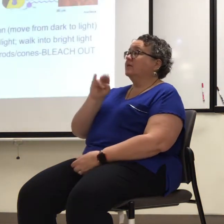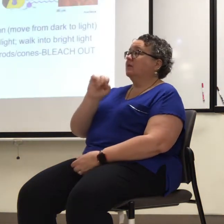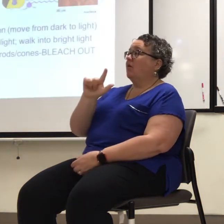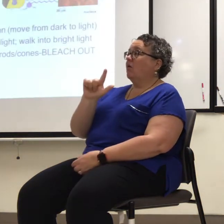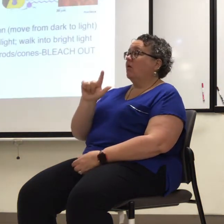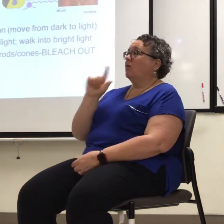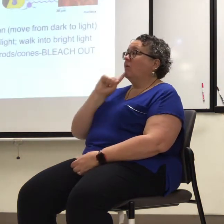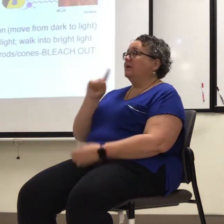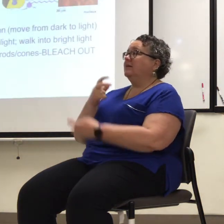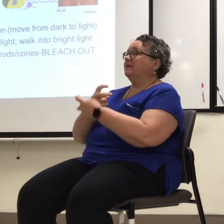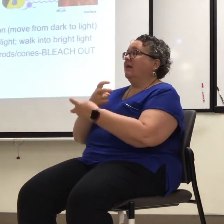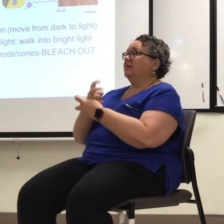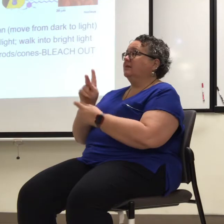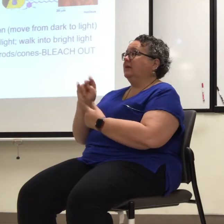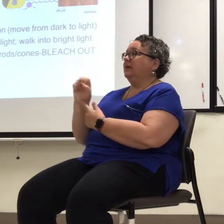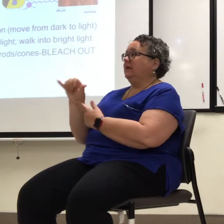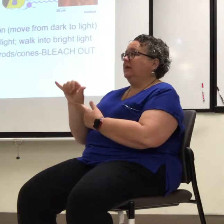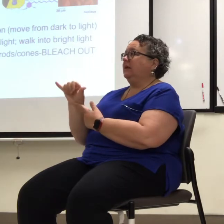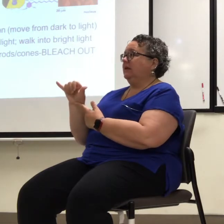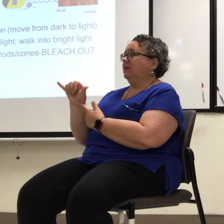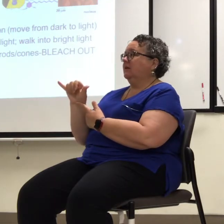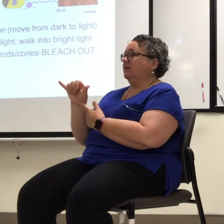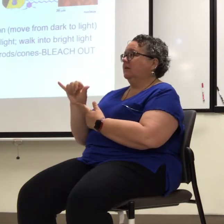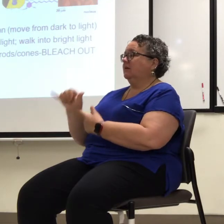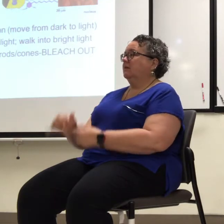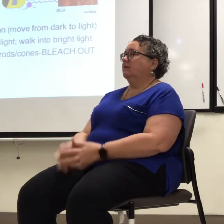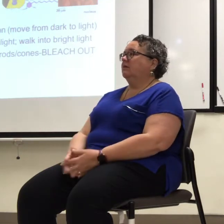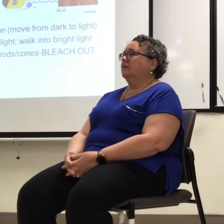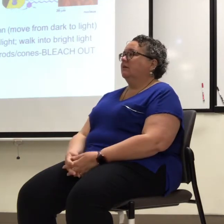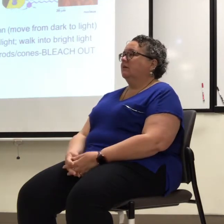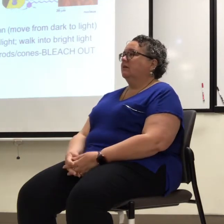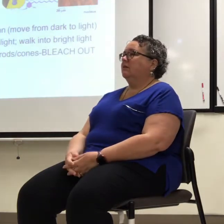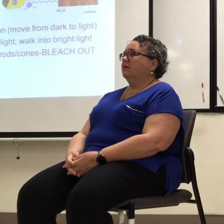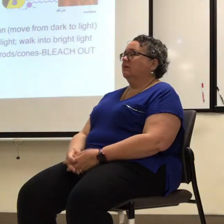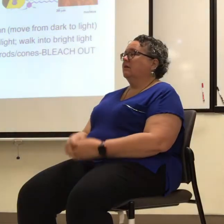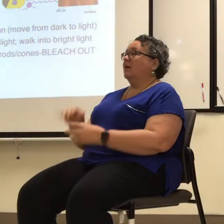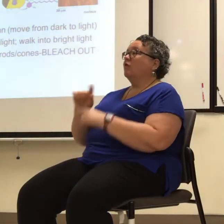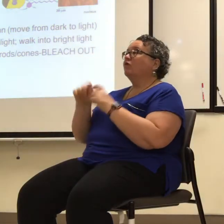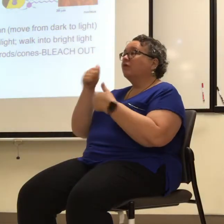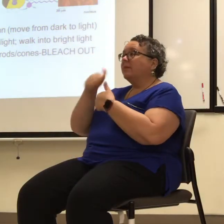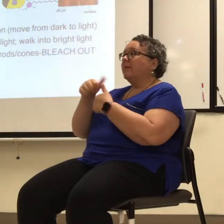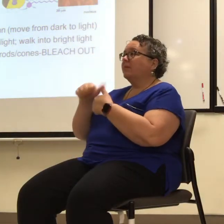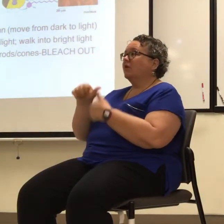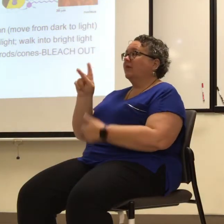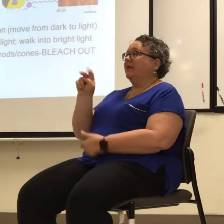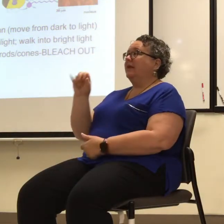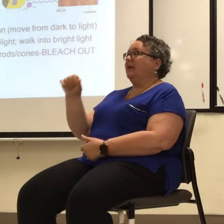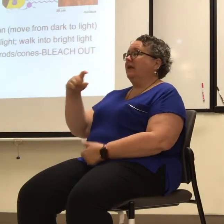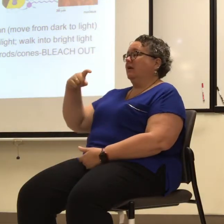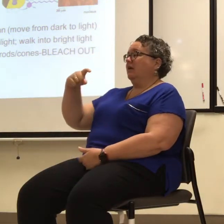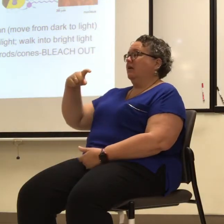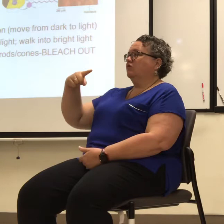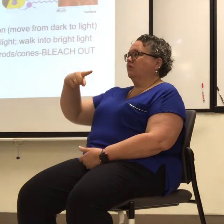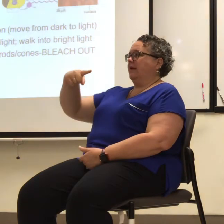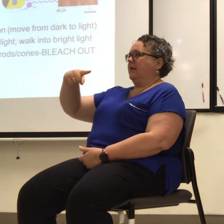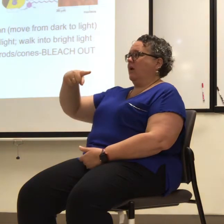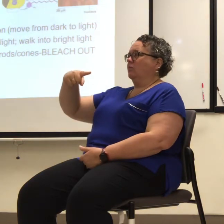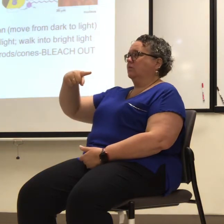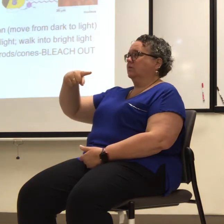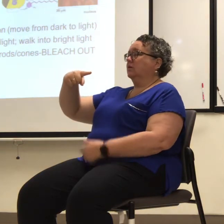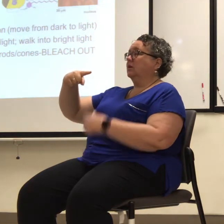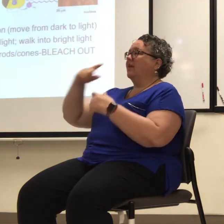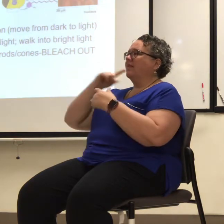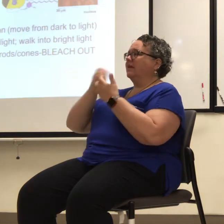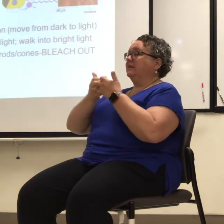skeleton key. Straightened out. Okay, and when it straightens out, it separates. That's